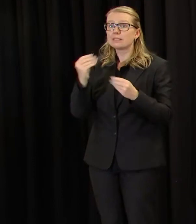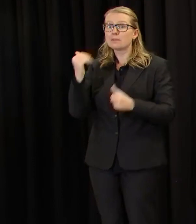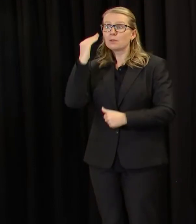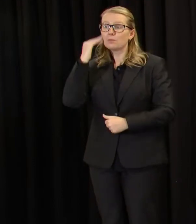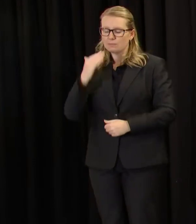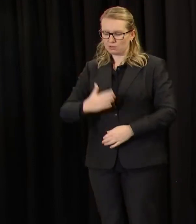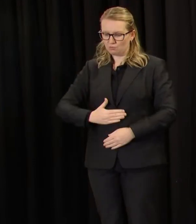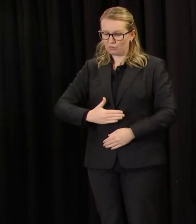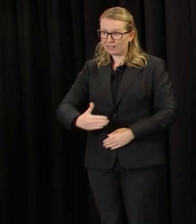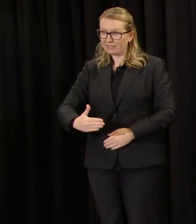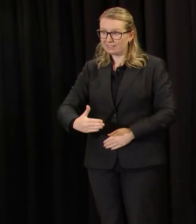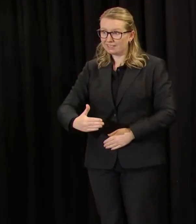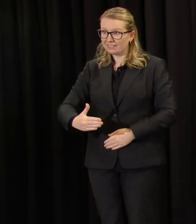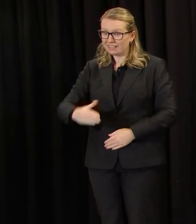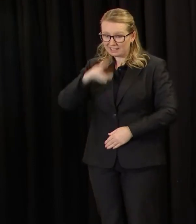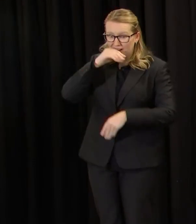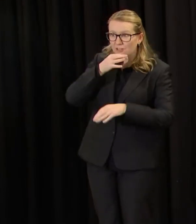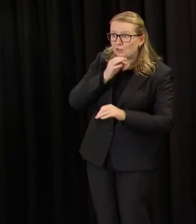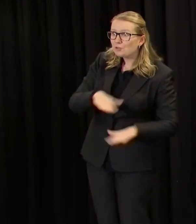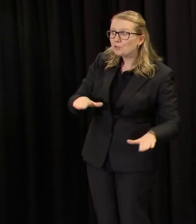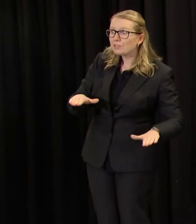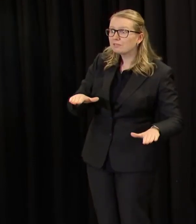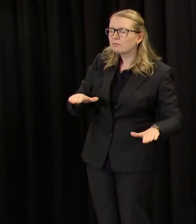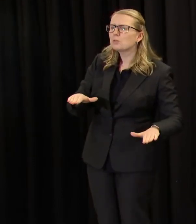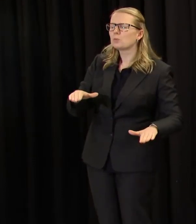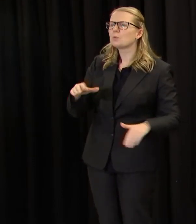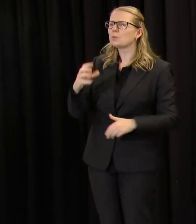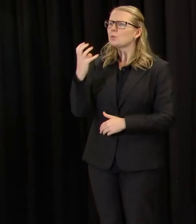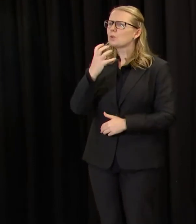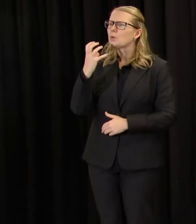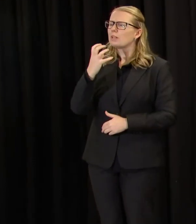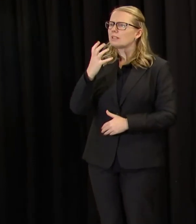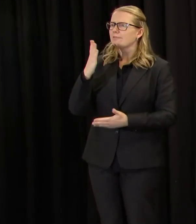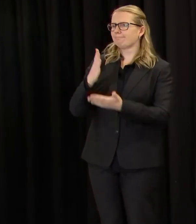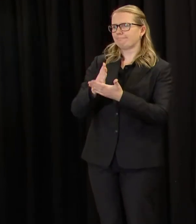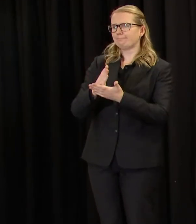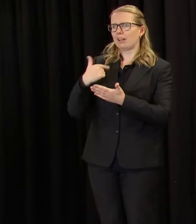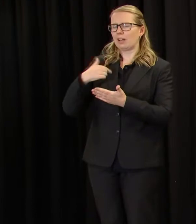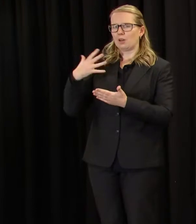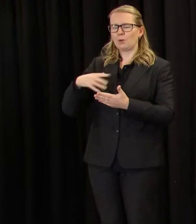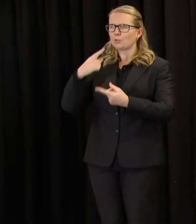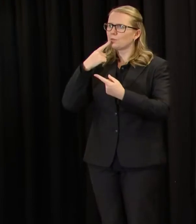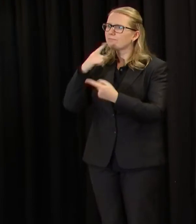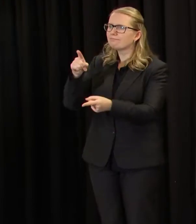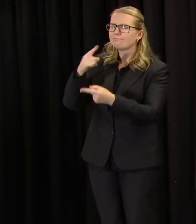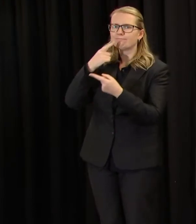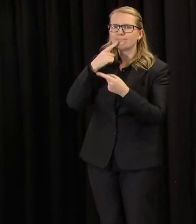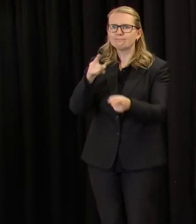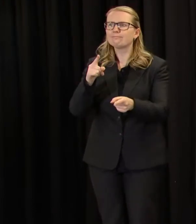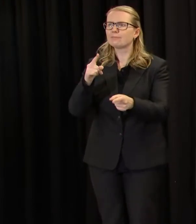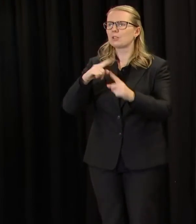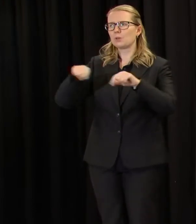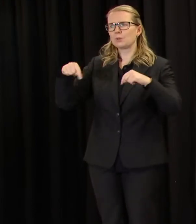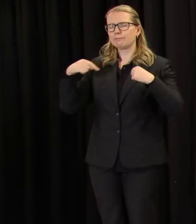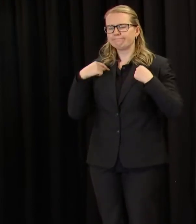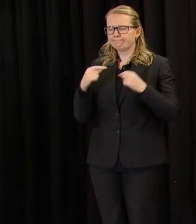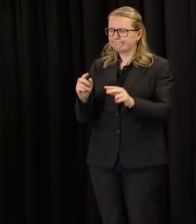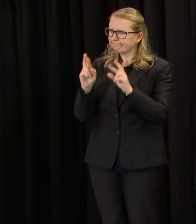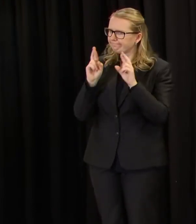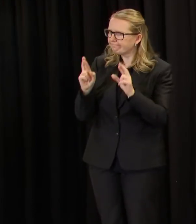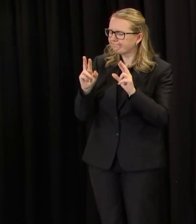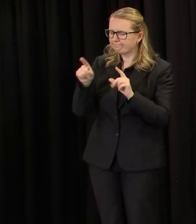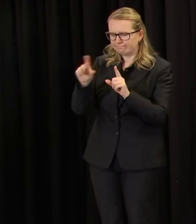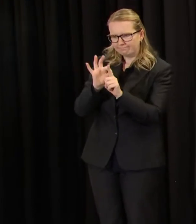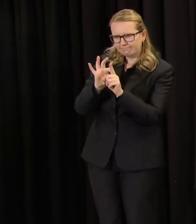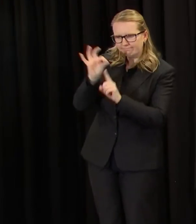young children. It's really important for me to send out a message to them today to say, you know, we're wishing you